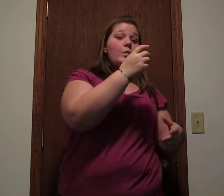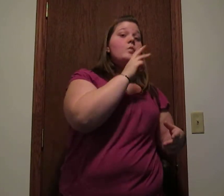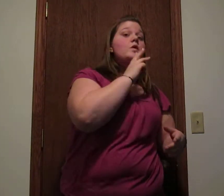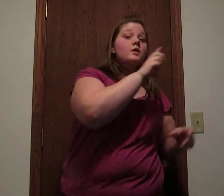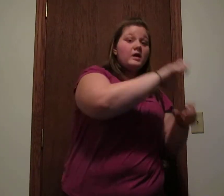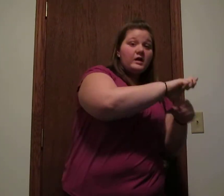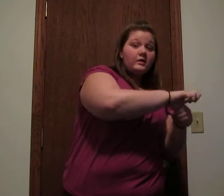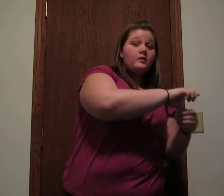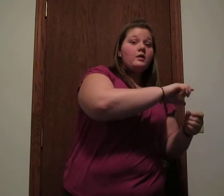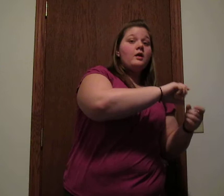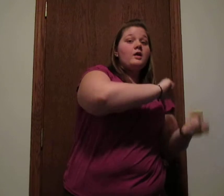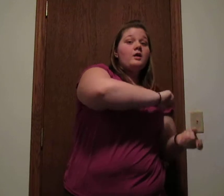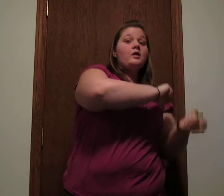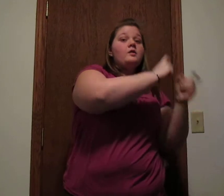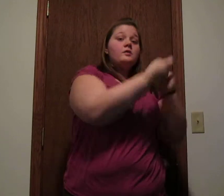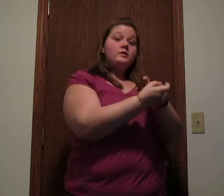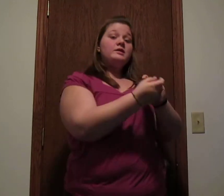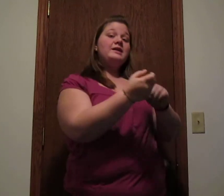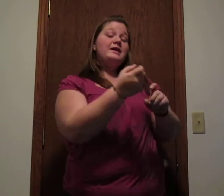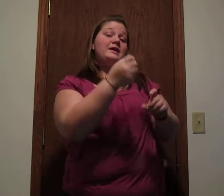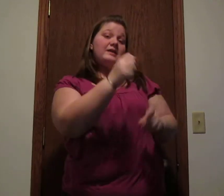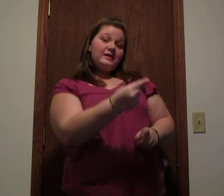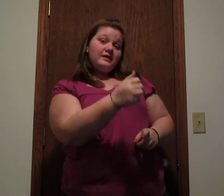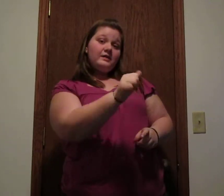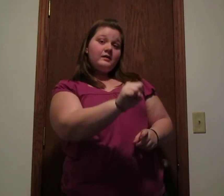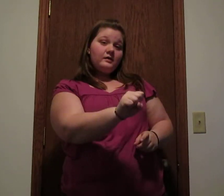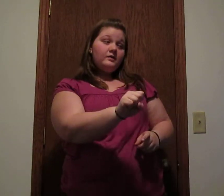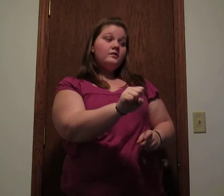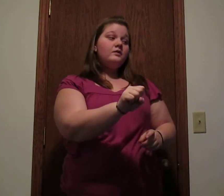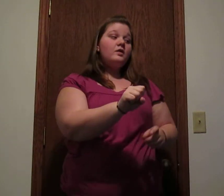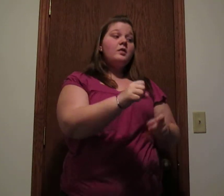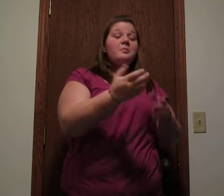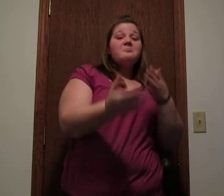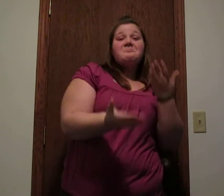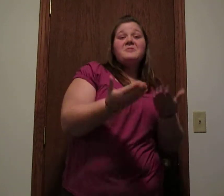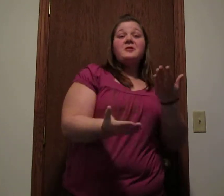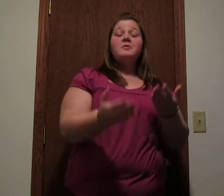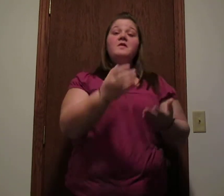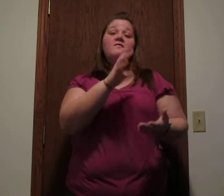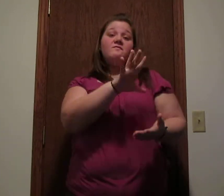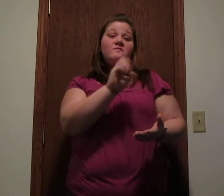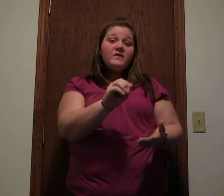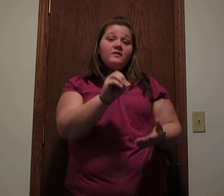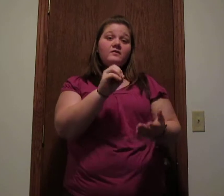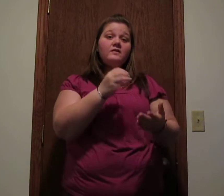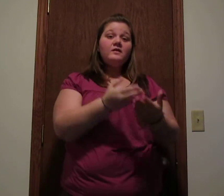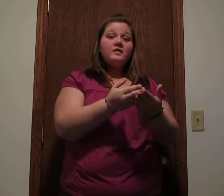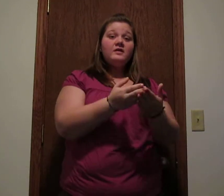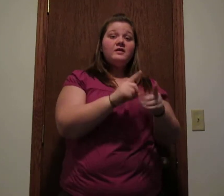gas phase. And there are probably 50 different variables that can influence the rate of evaporation. And we'll talk